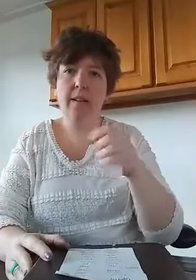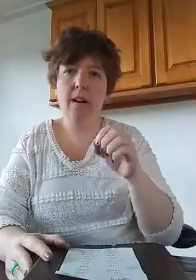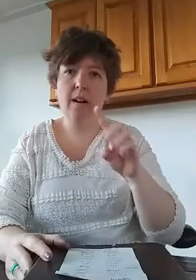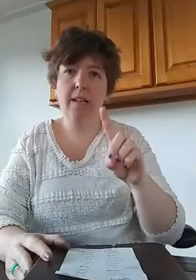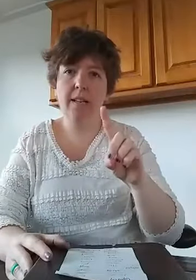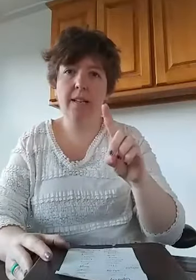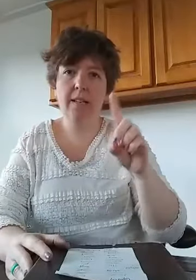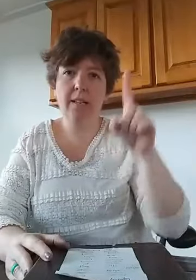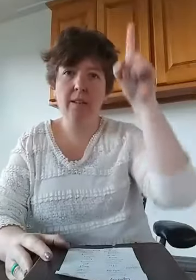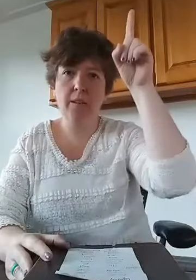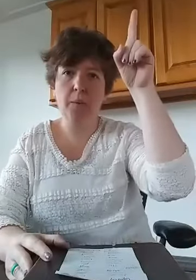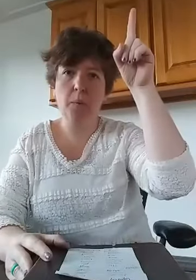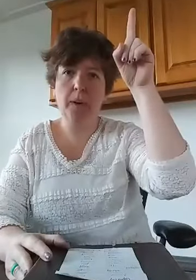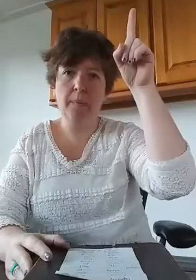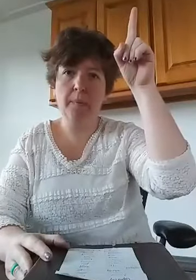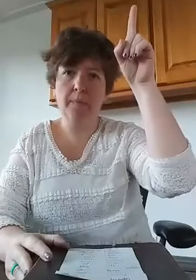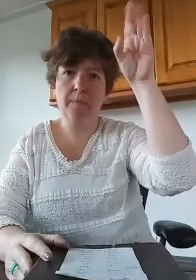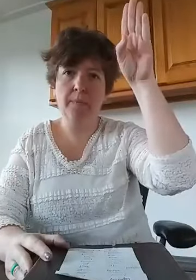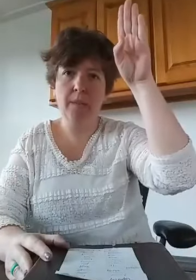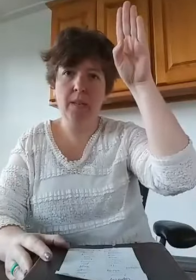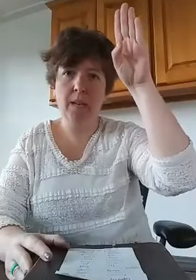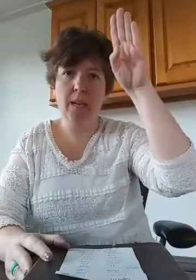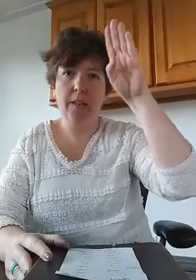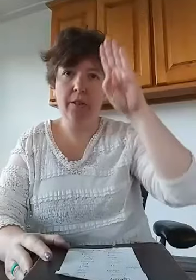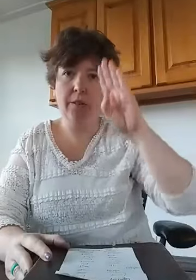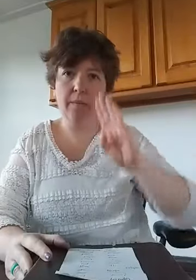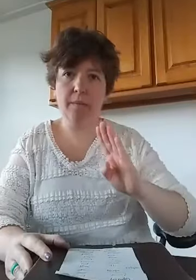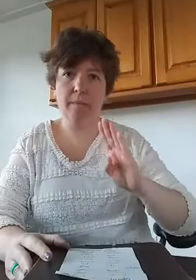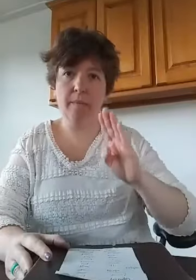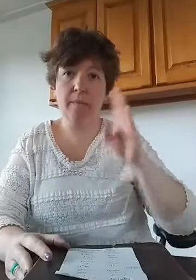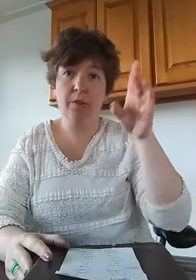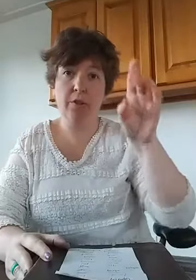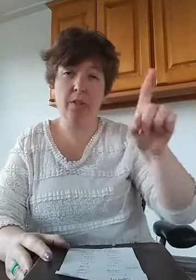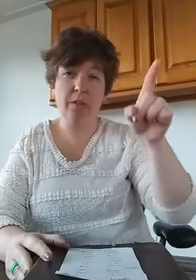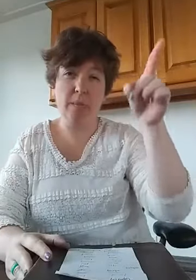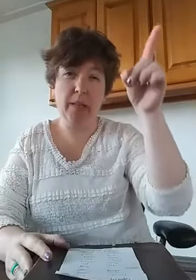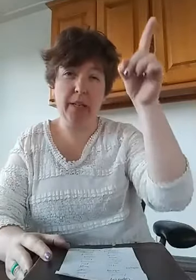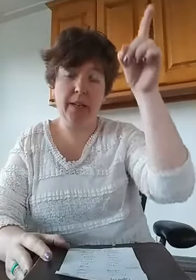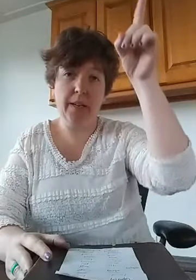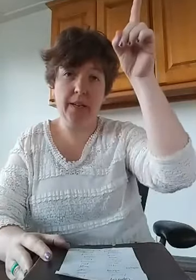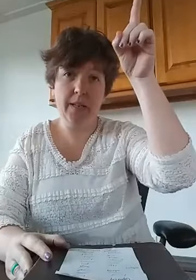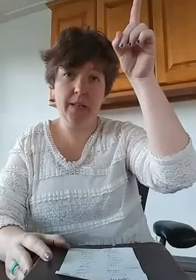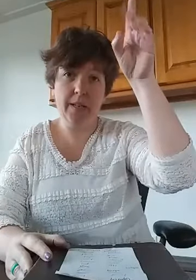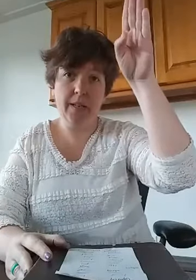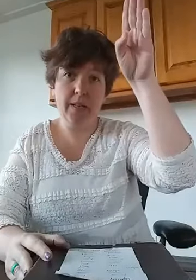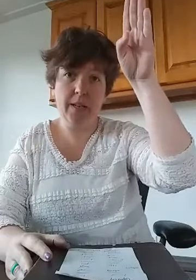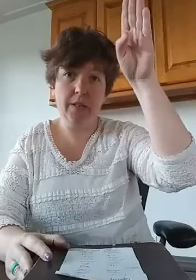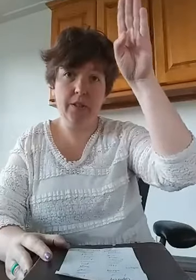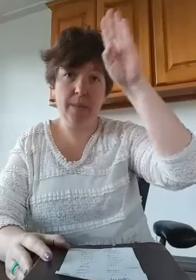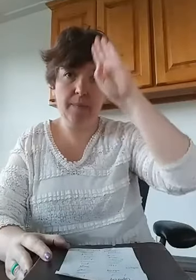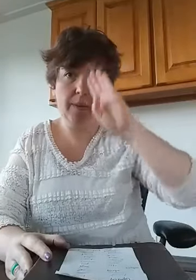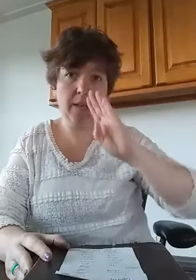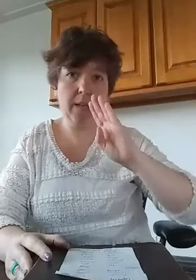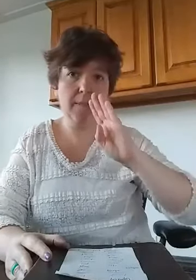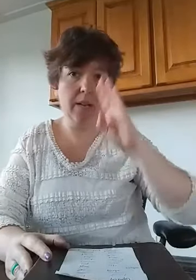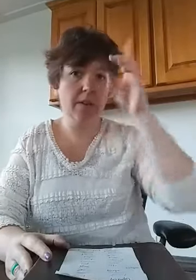God, you point up, and then you turn into a B hand shape and come down in front